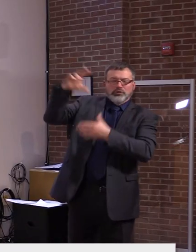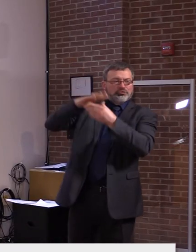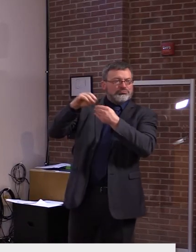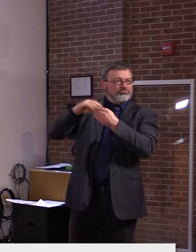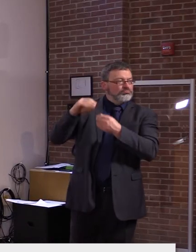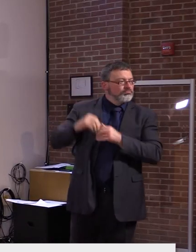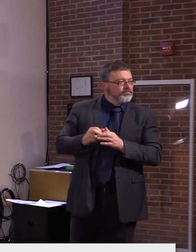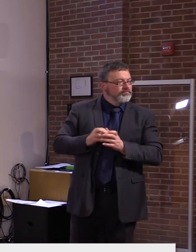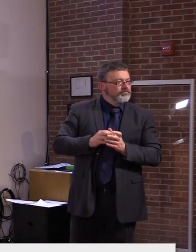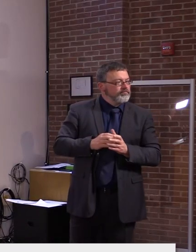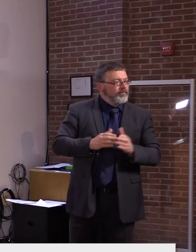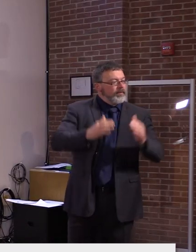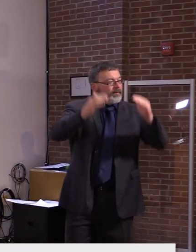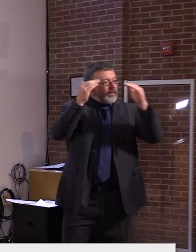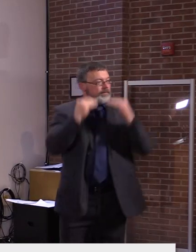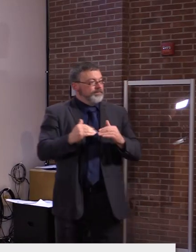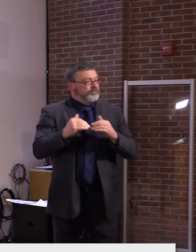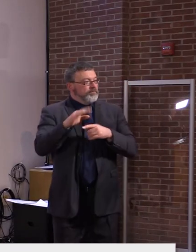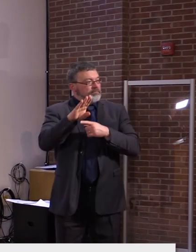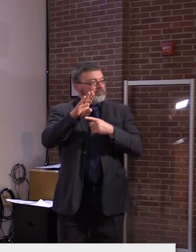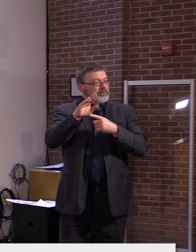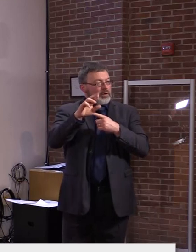Joseph Gresser, Barton Chronicle.